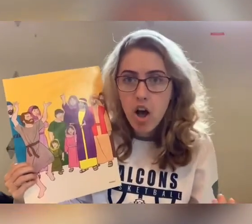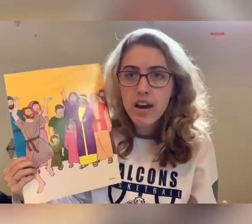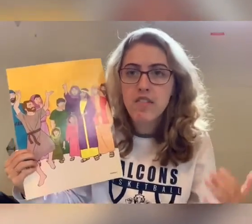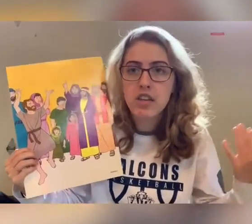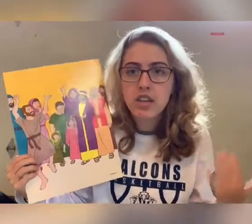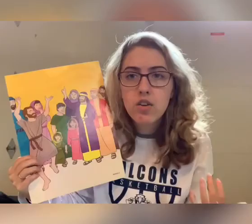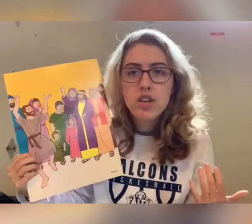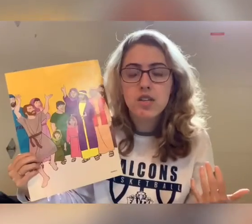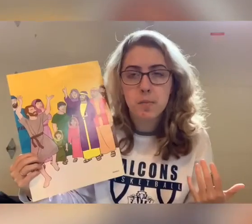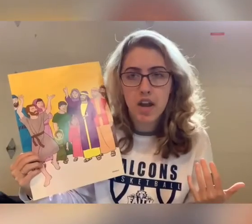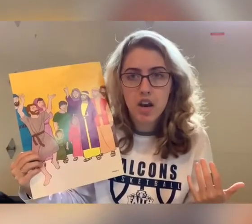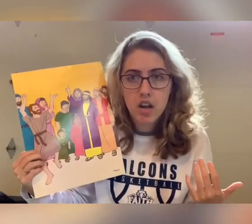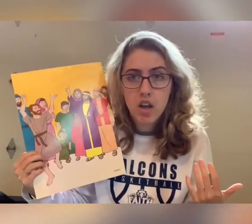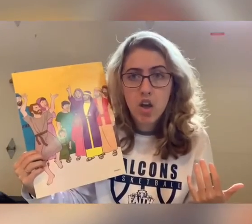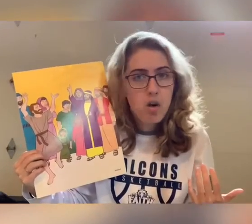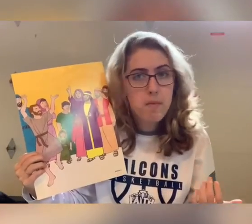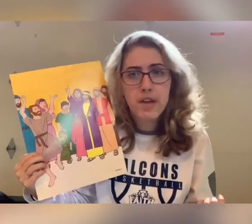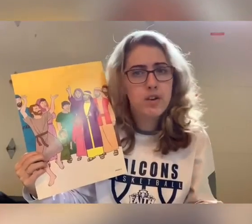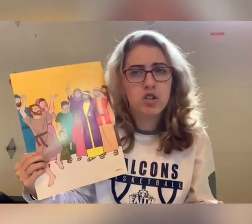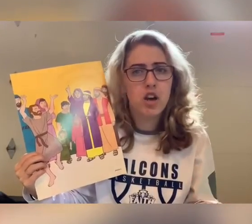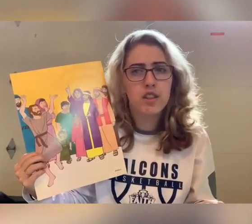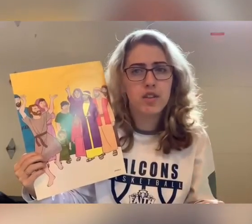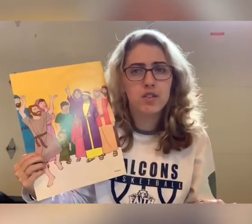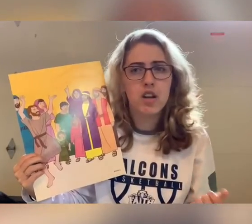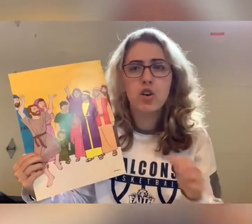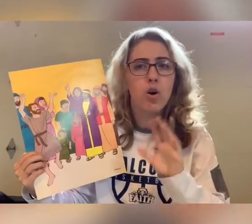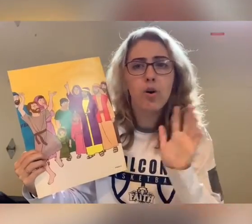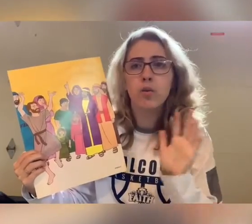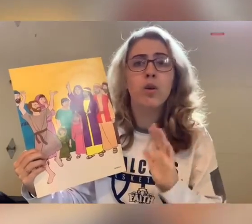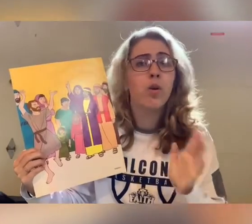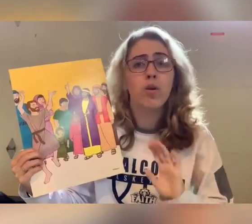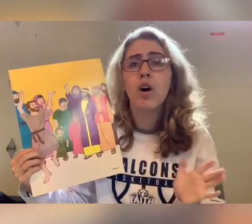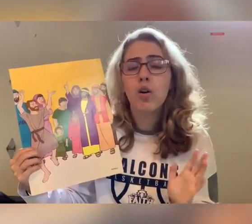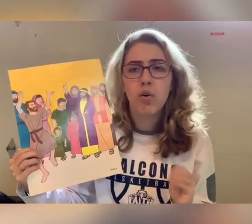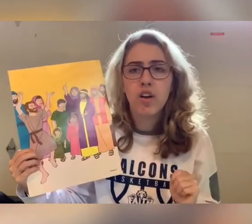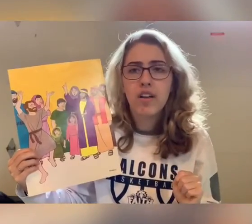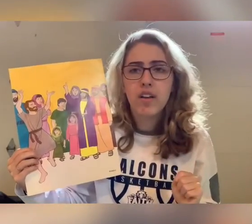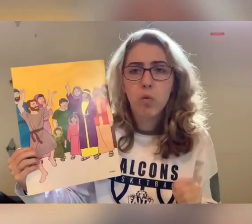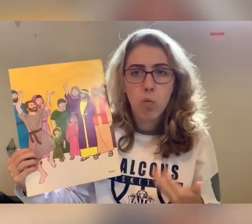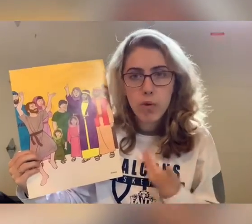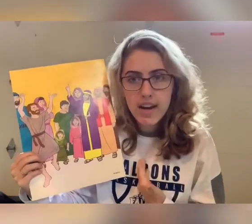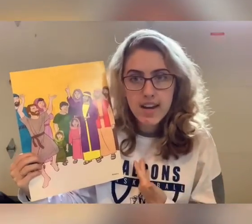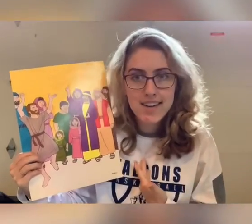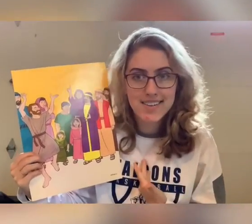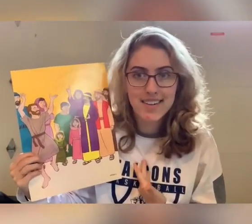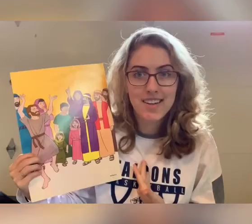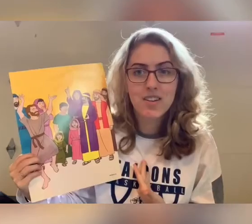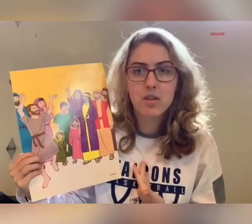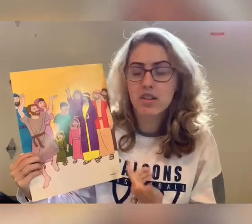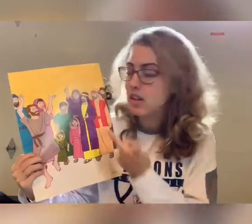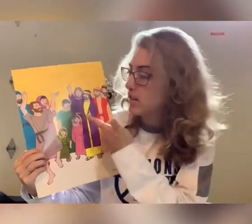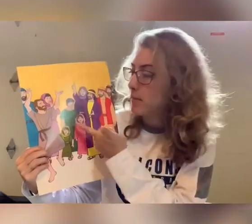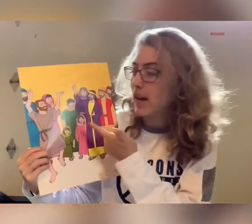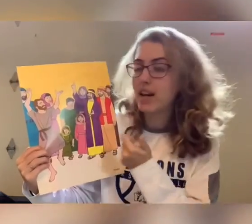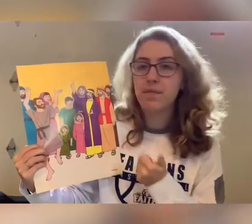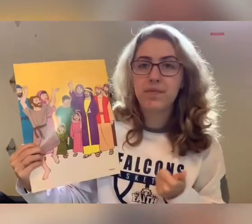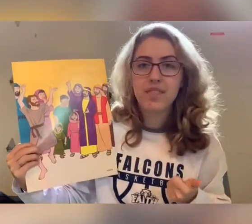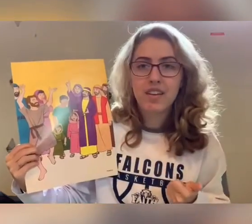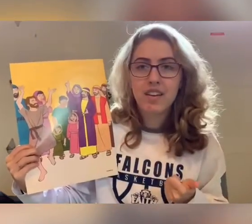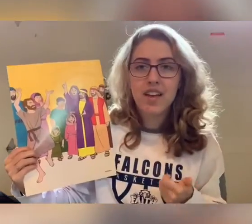have healed this man. Peter and John, though, said, no, no, no, no. We didn't heal this man. It